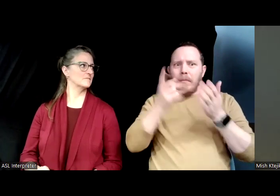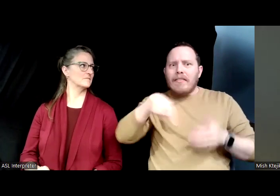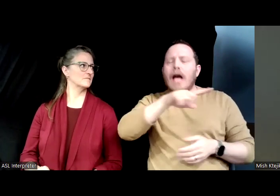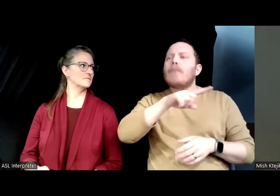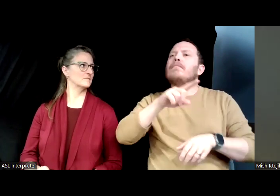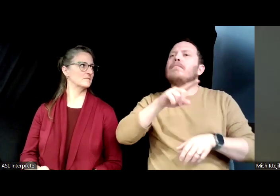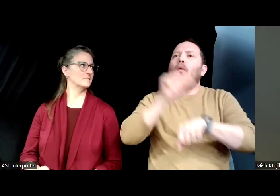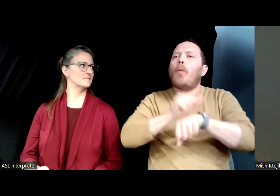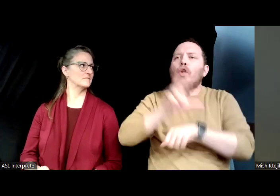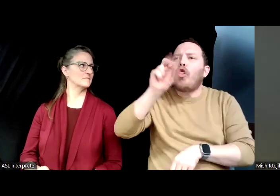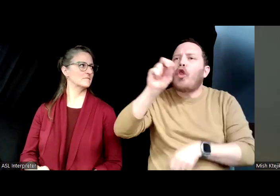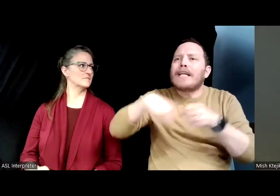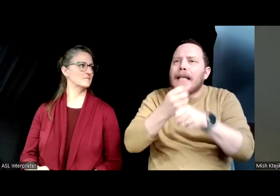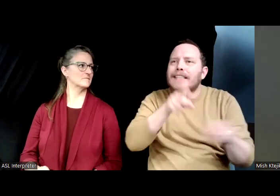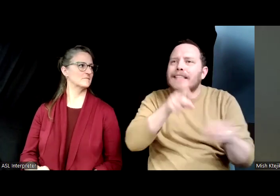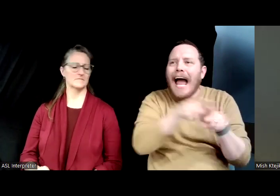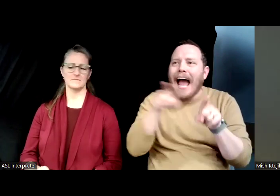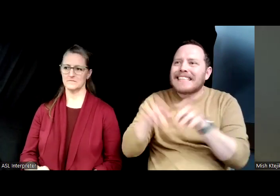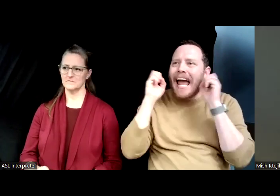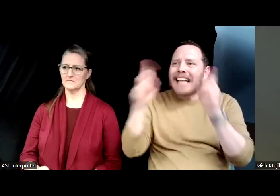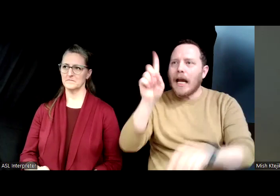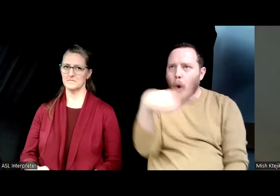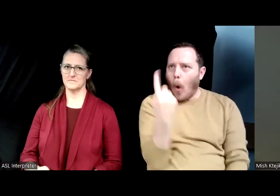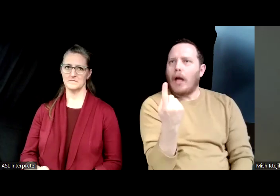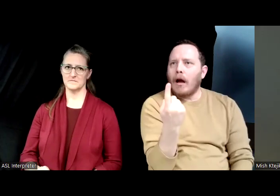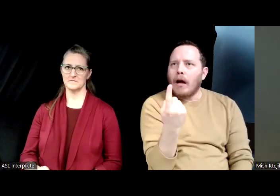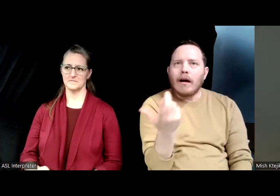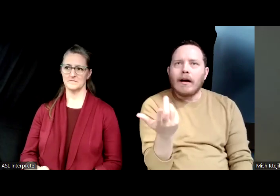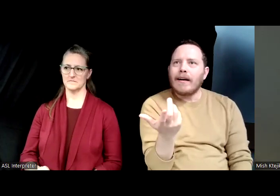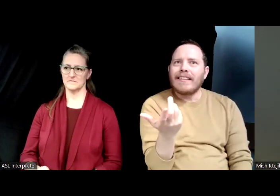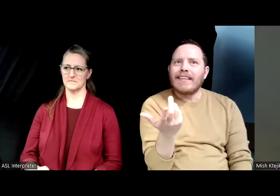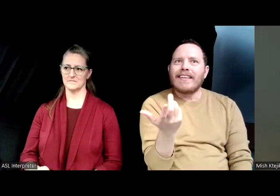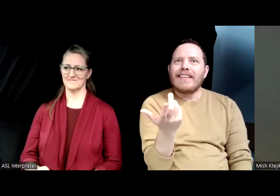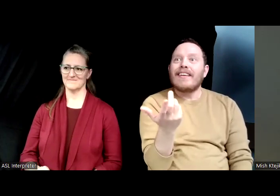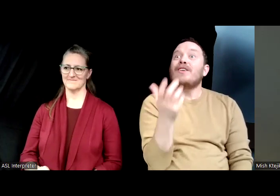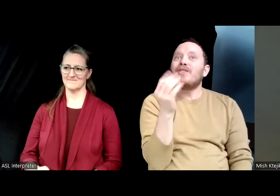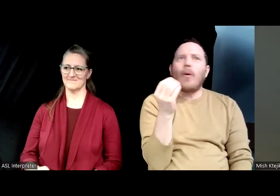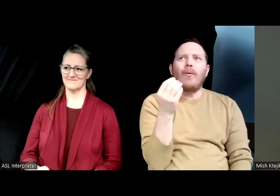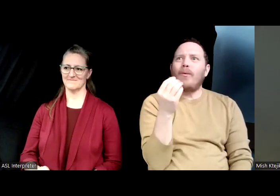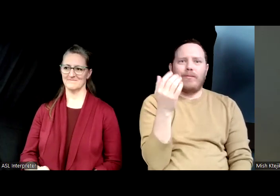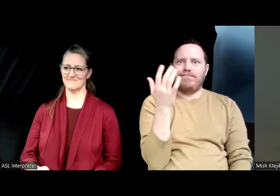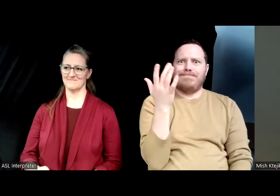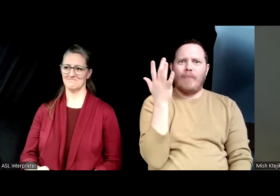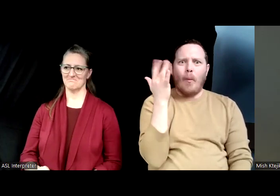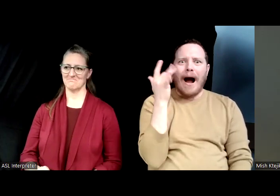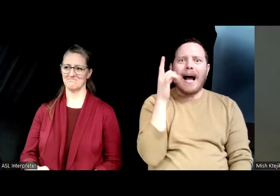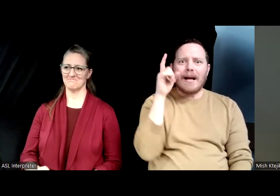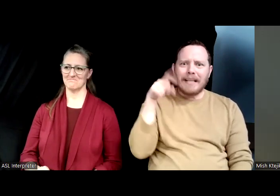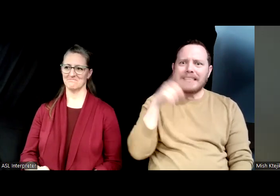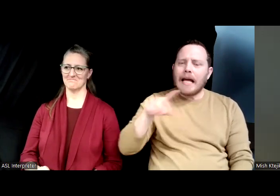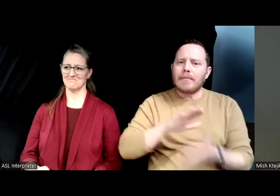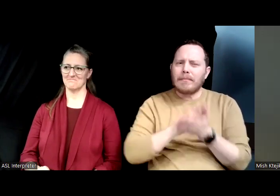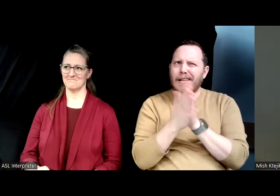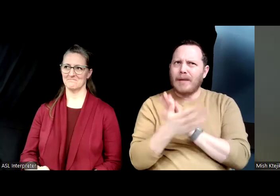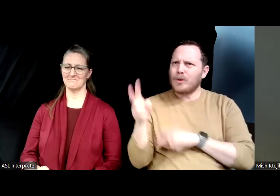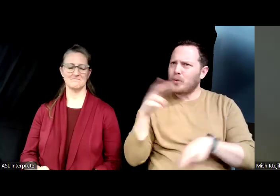However, my staff, some of them have worked for 30 years in education as an educational interpreter, and